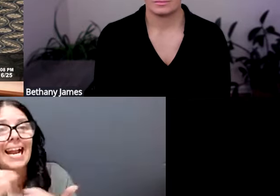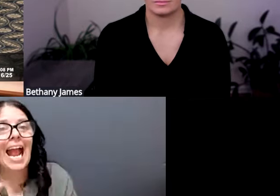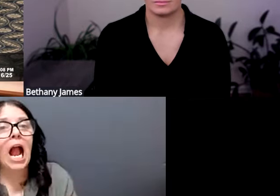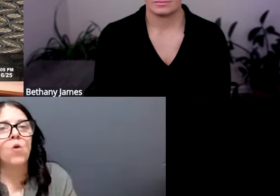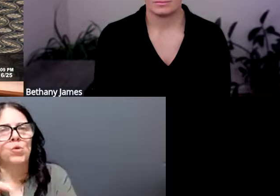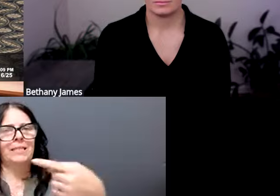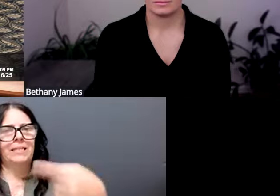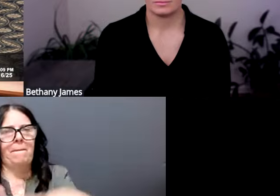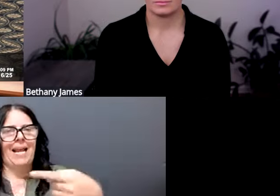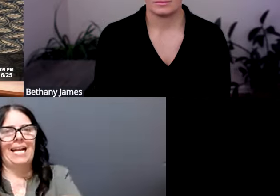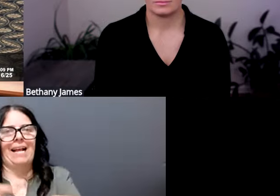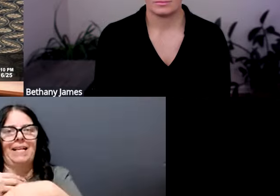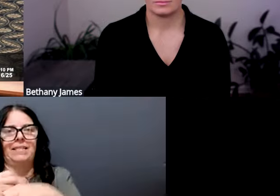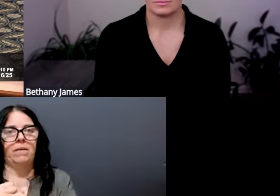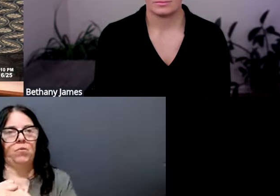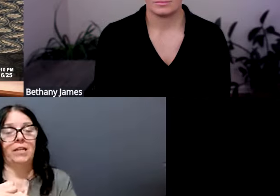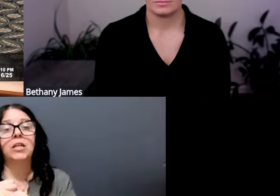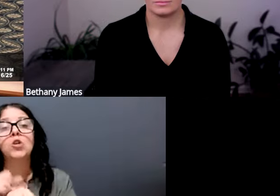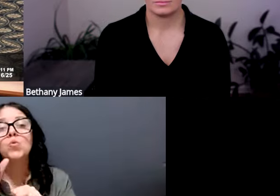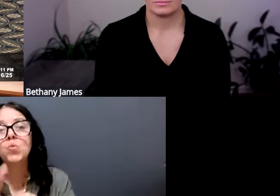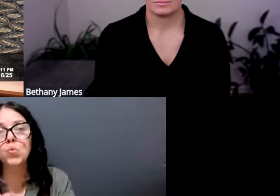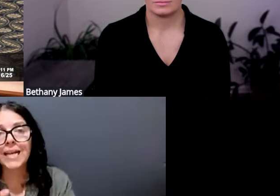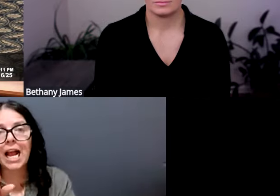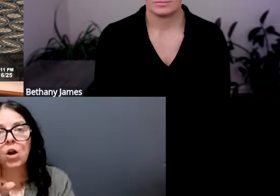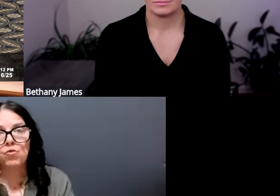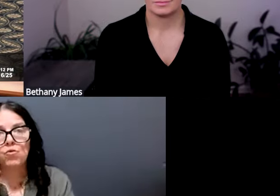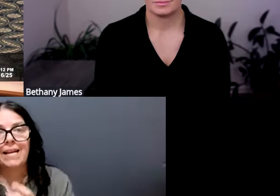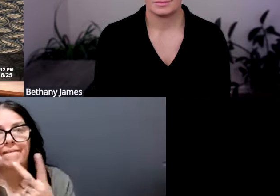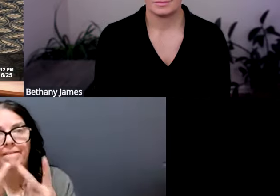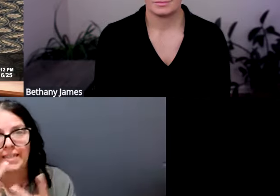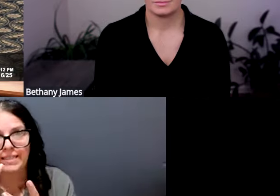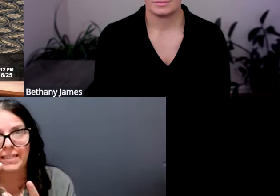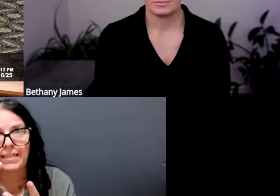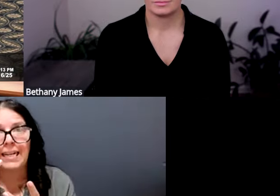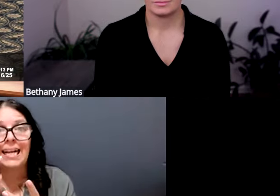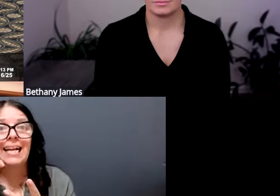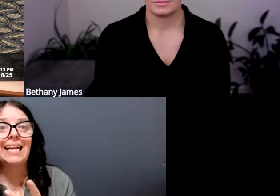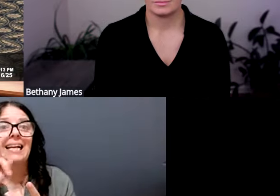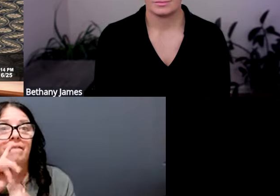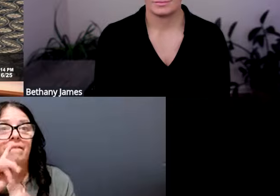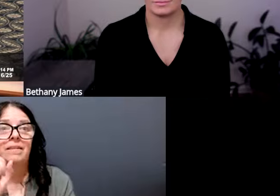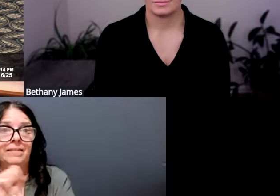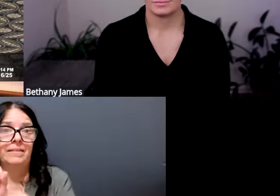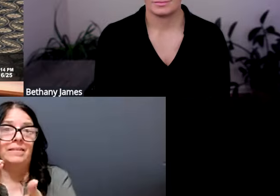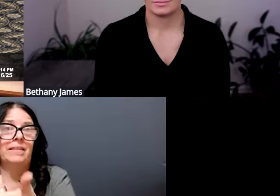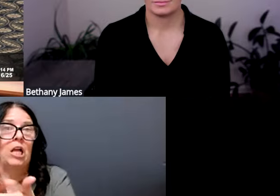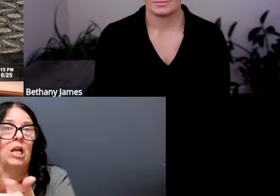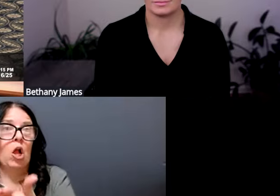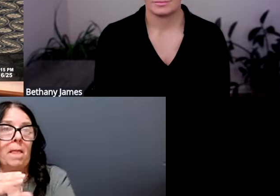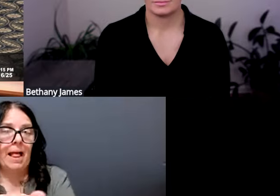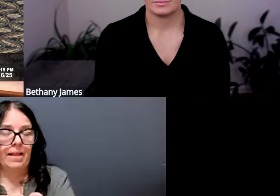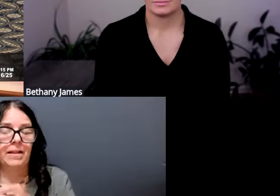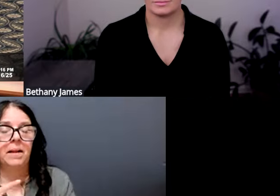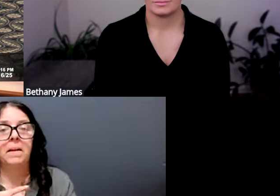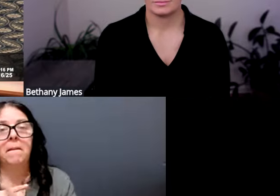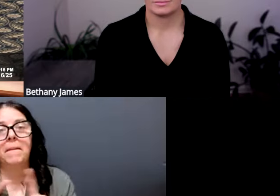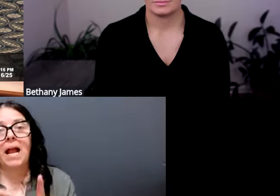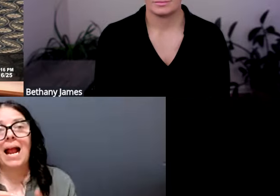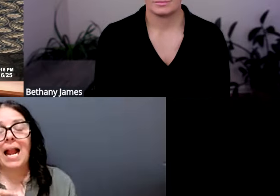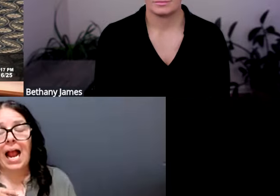this issue if they submit enough signatures and it gets on the ballot. But as I've listened to this debate, I believe the summary has